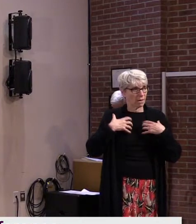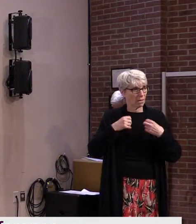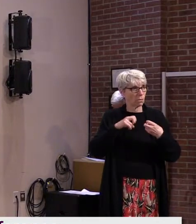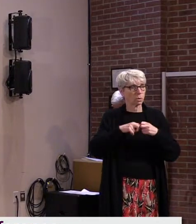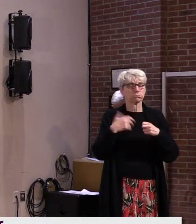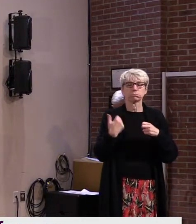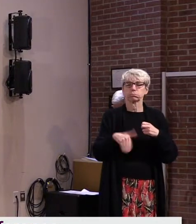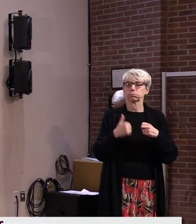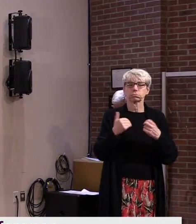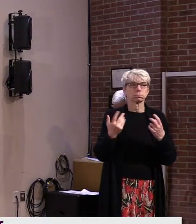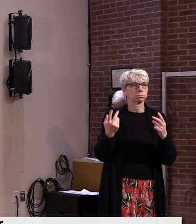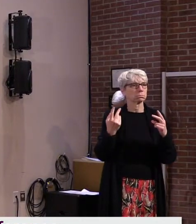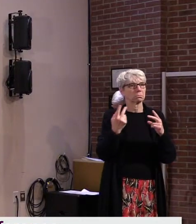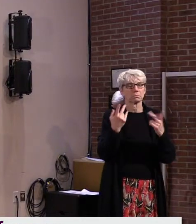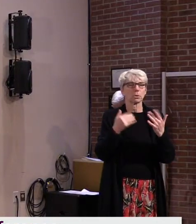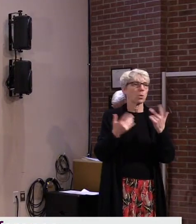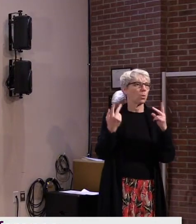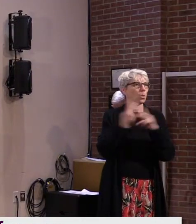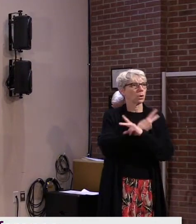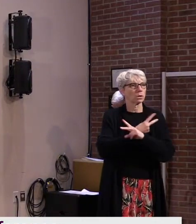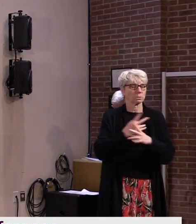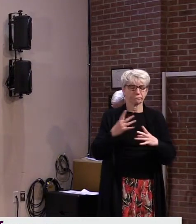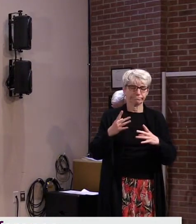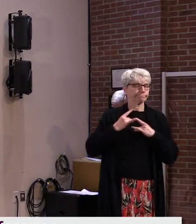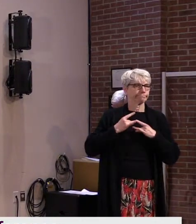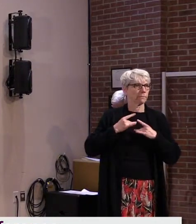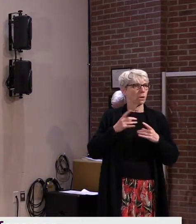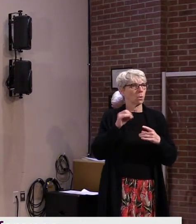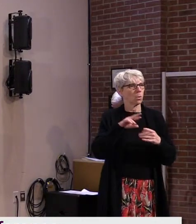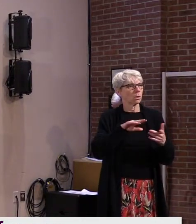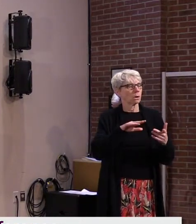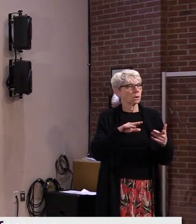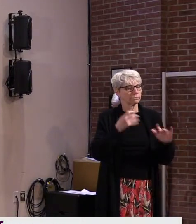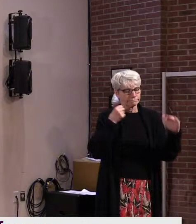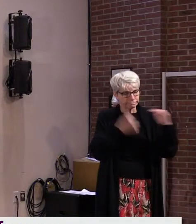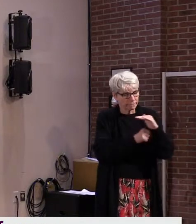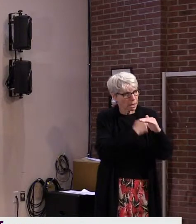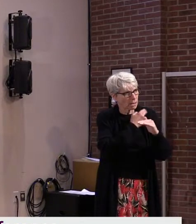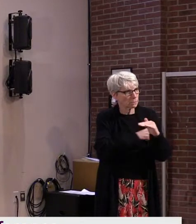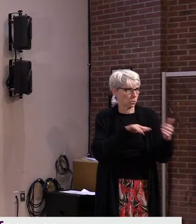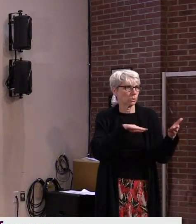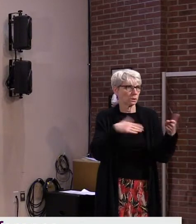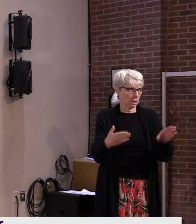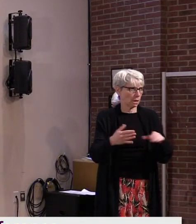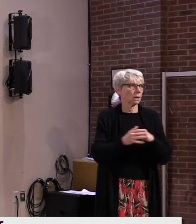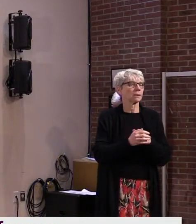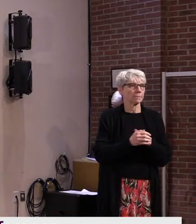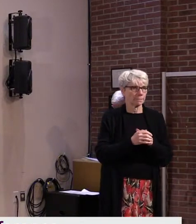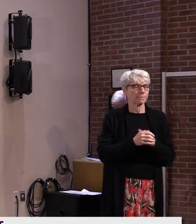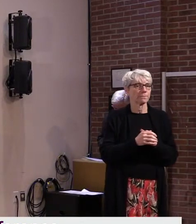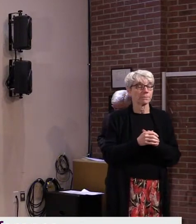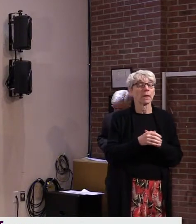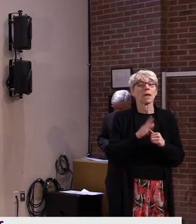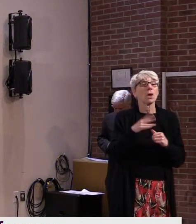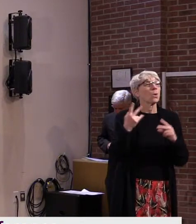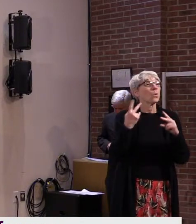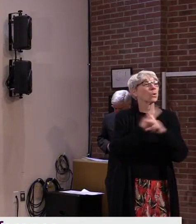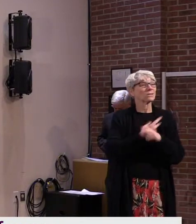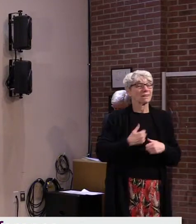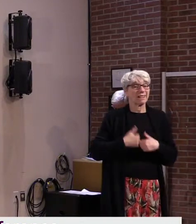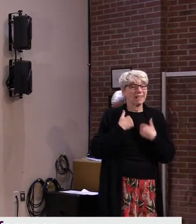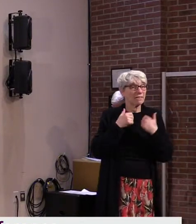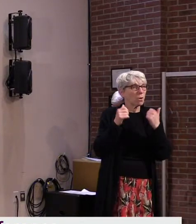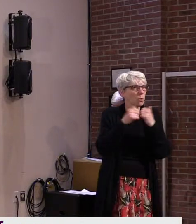of COVID-19's worst effects. And people living in congregate settings are even more vulnerable to the spread of